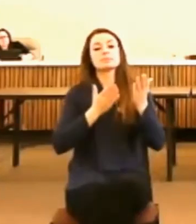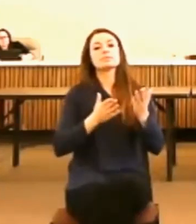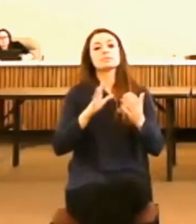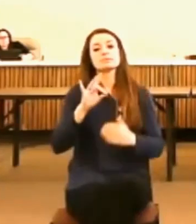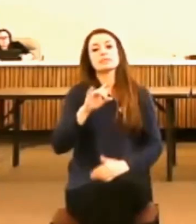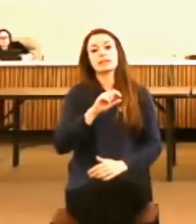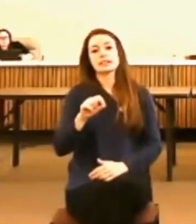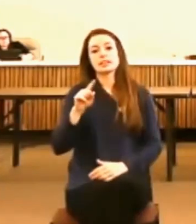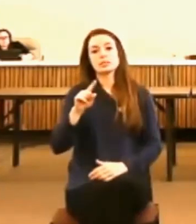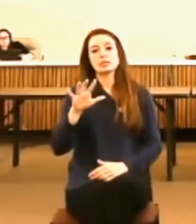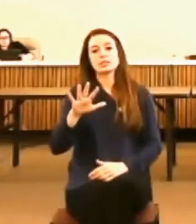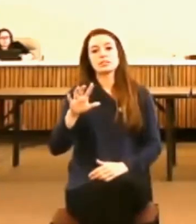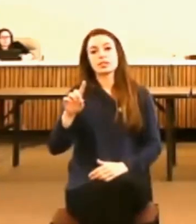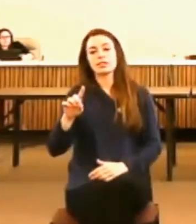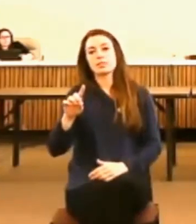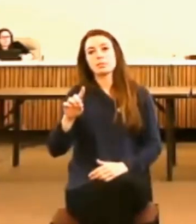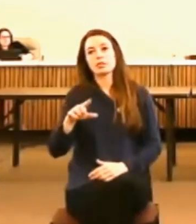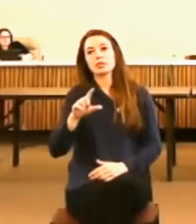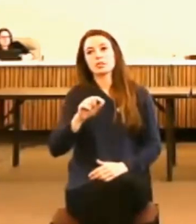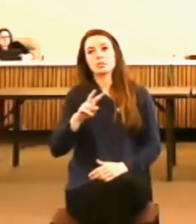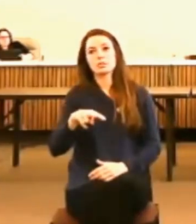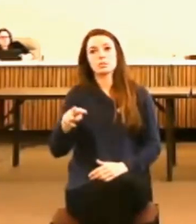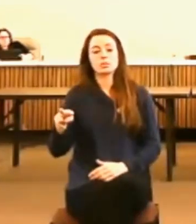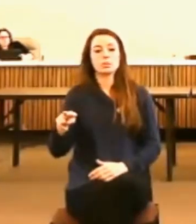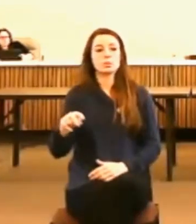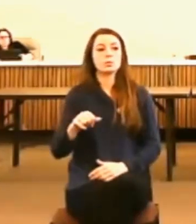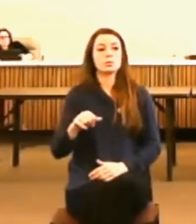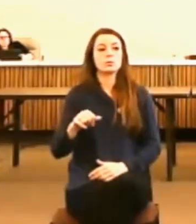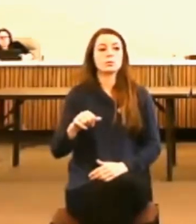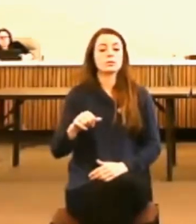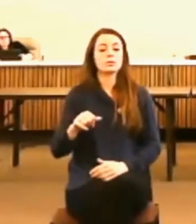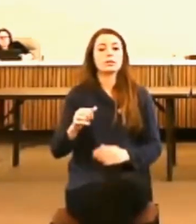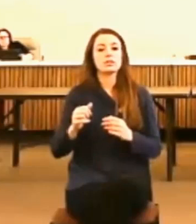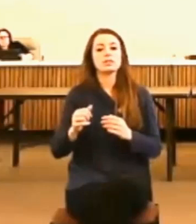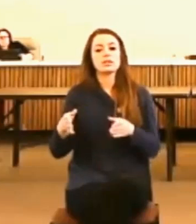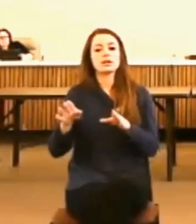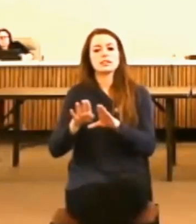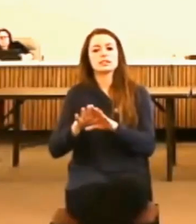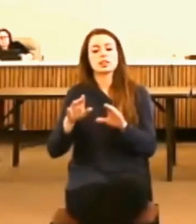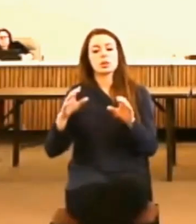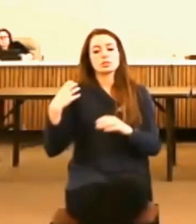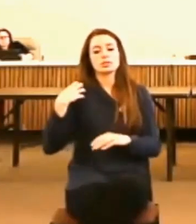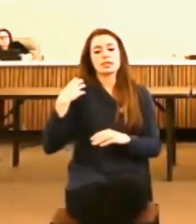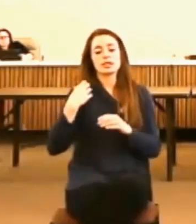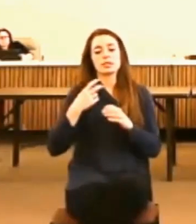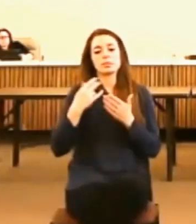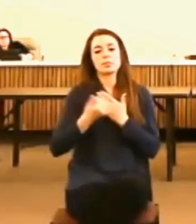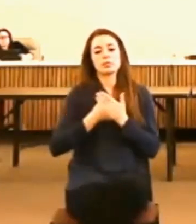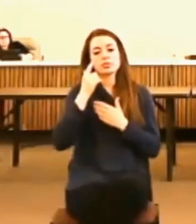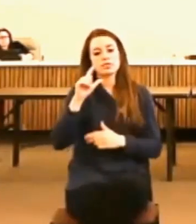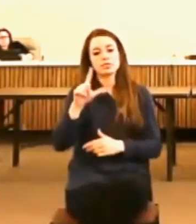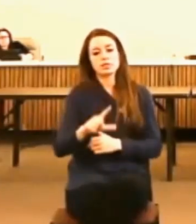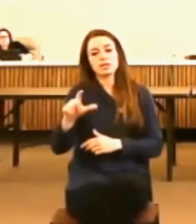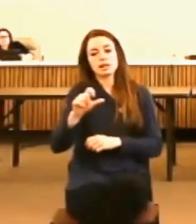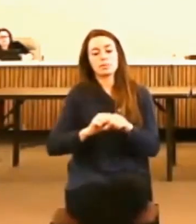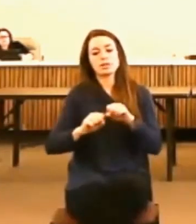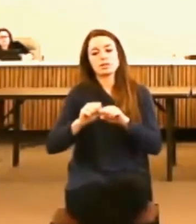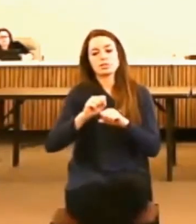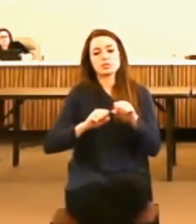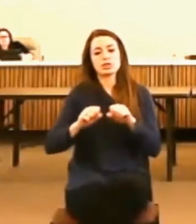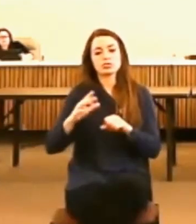pollutants, ionizing radiation can be a very strong selective factor, favoring organisms